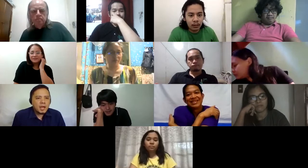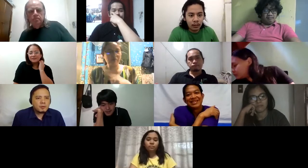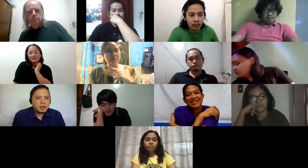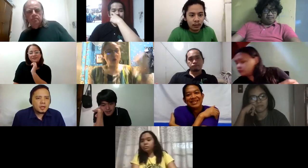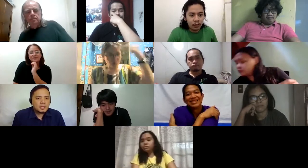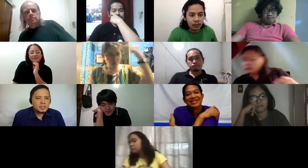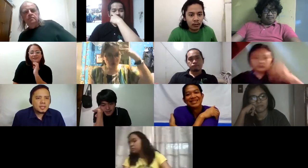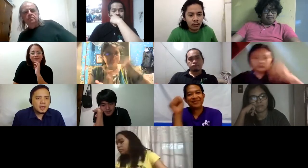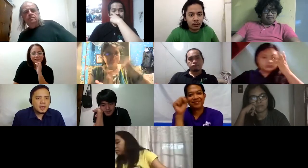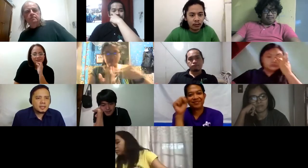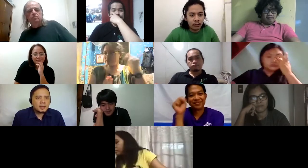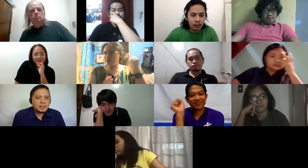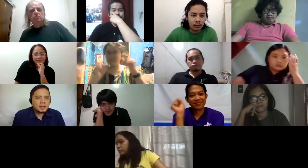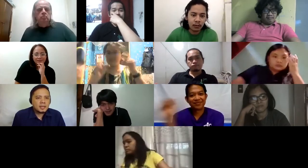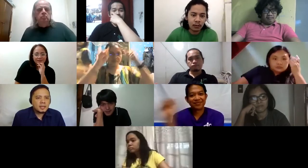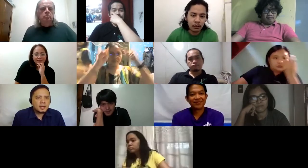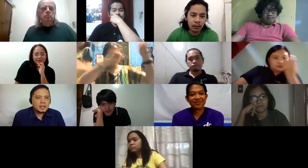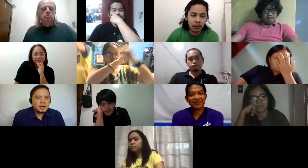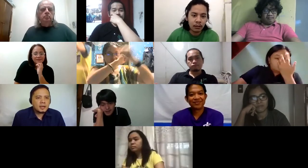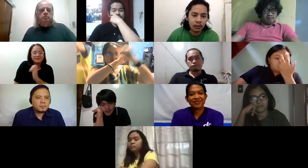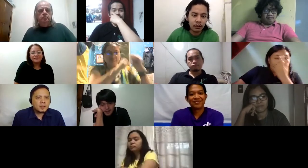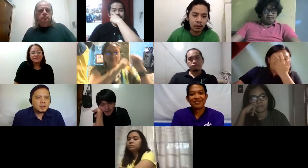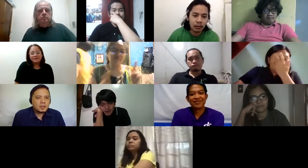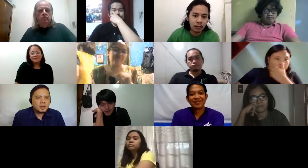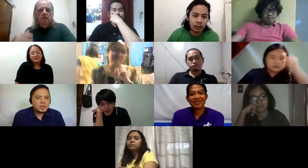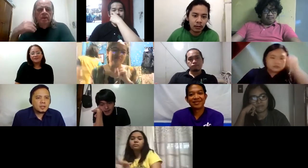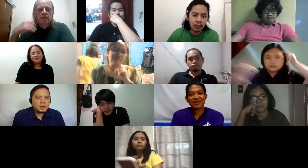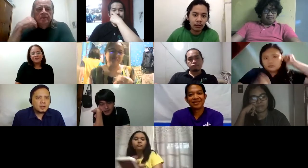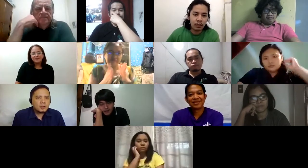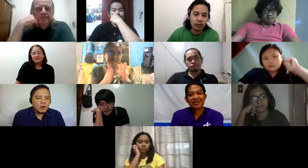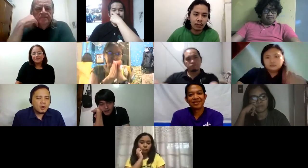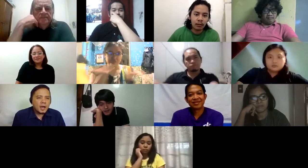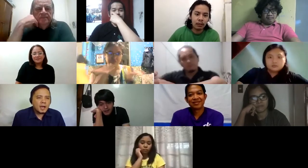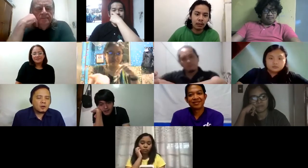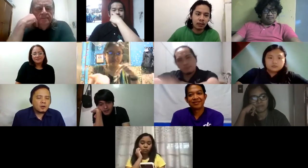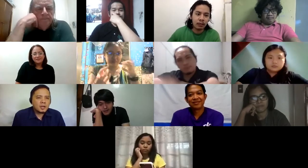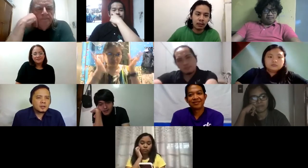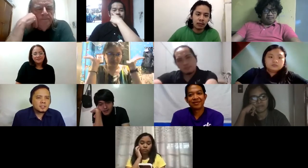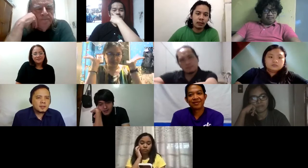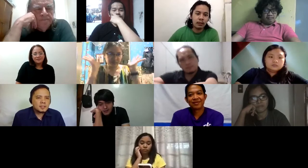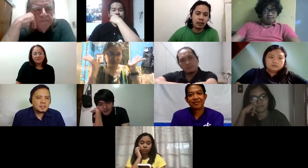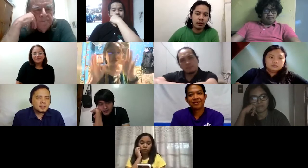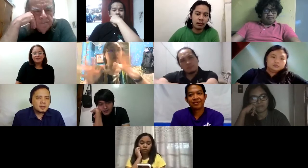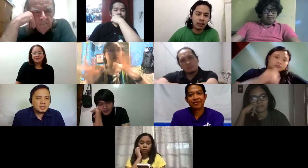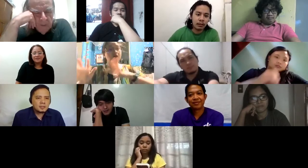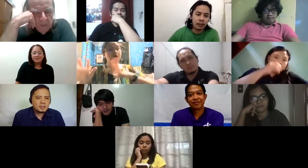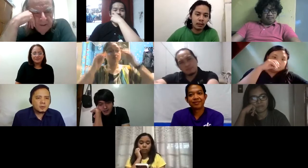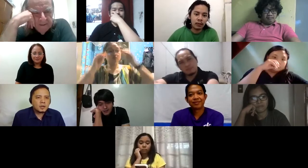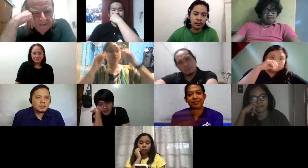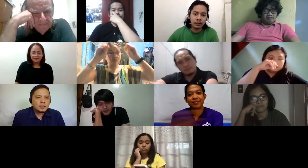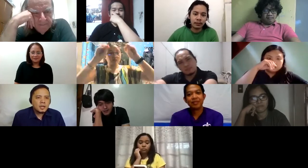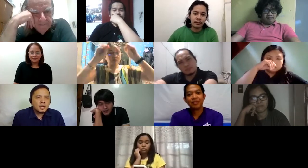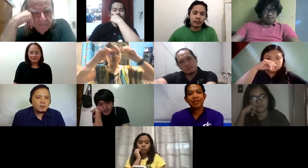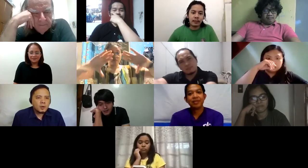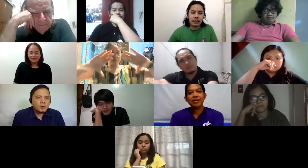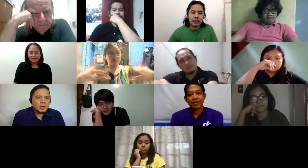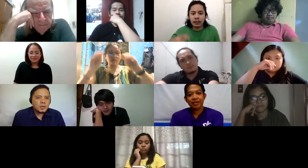us, and I already understand that it's not easy work, well, we